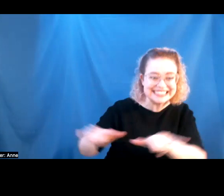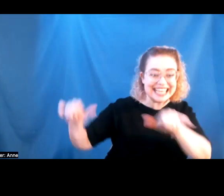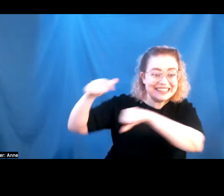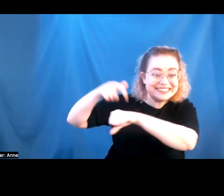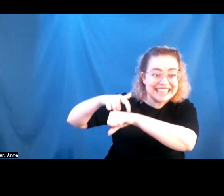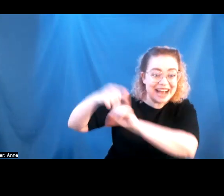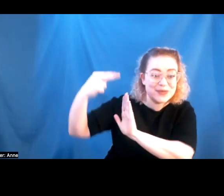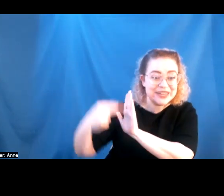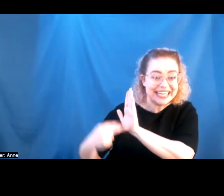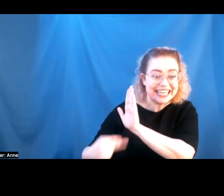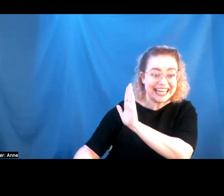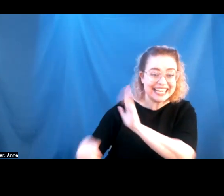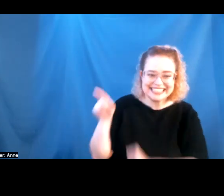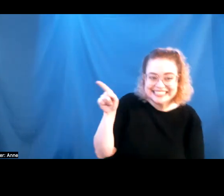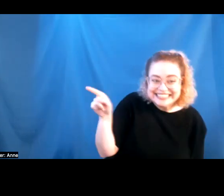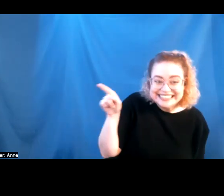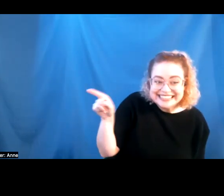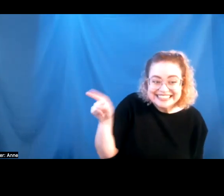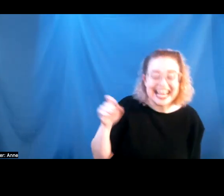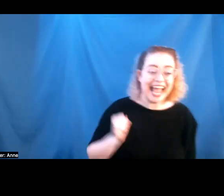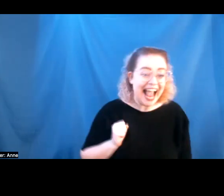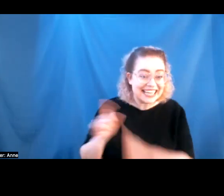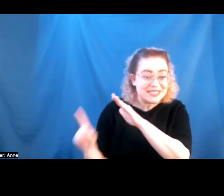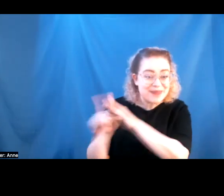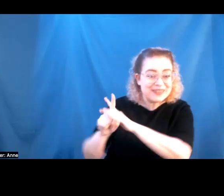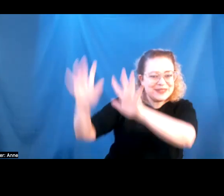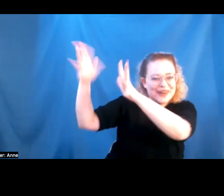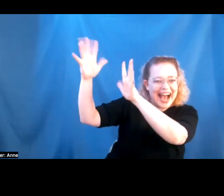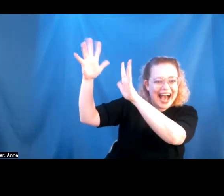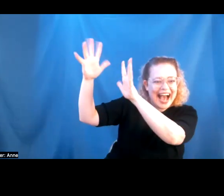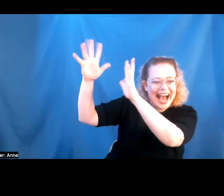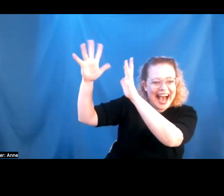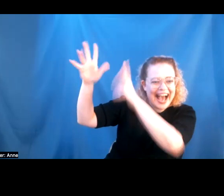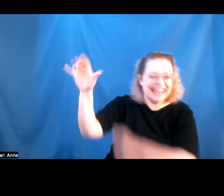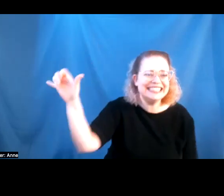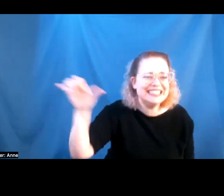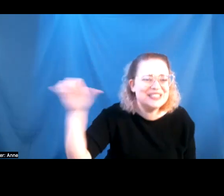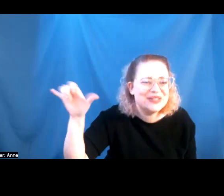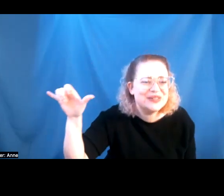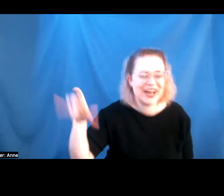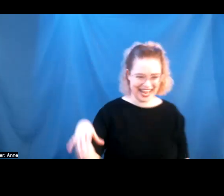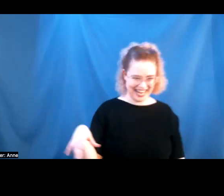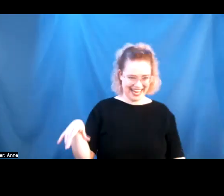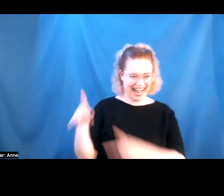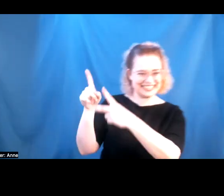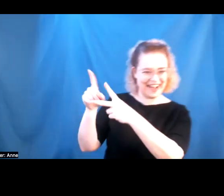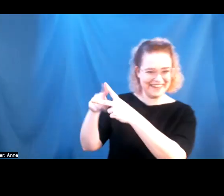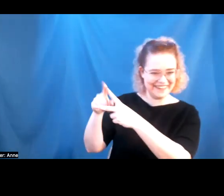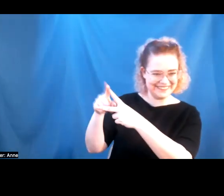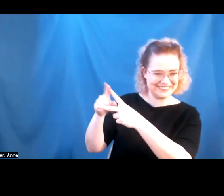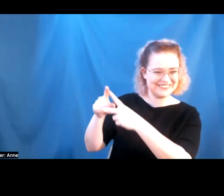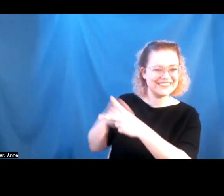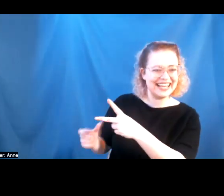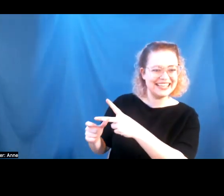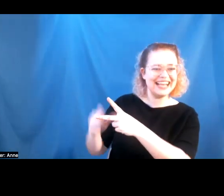was there for the reading and then she popped out. So we'll give a round of applause to her too. So ladies and gentlemen, let's give a big round of applause